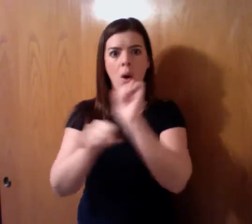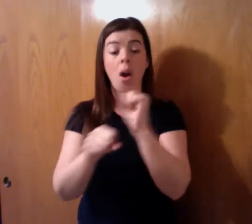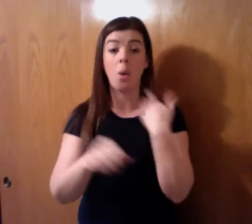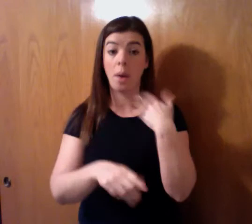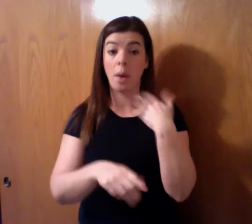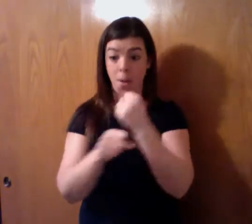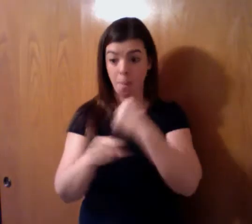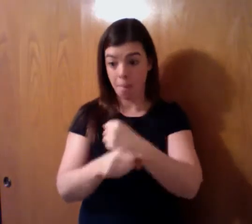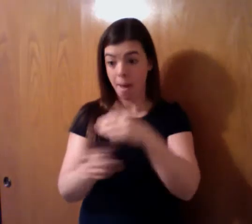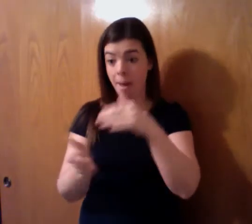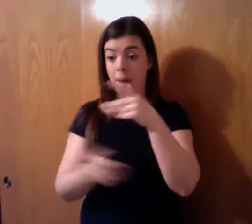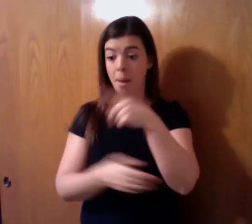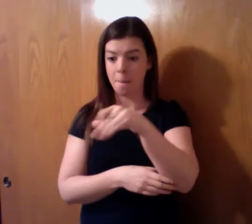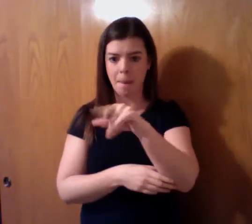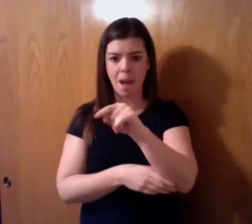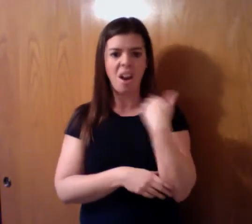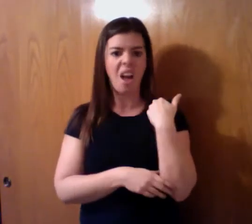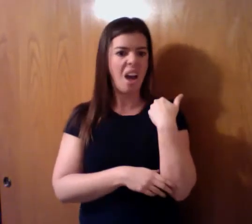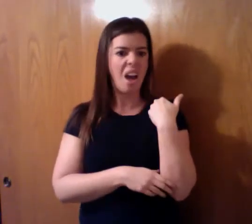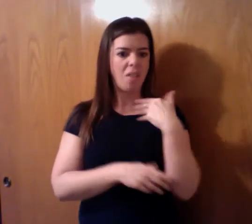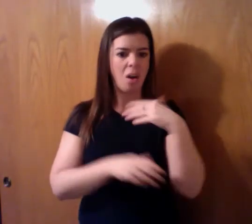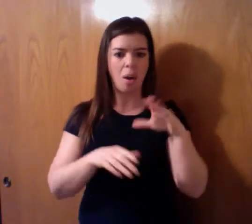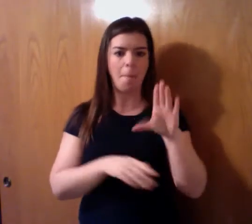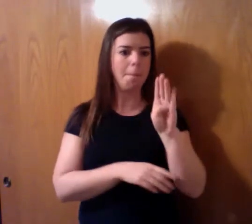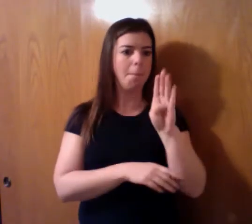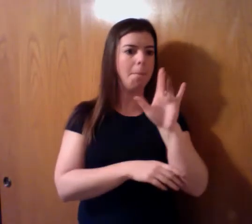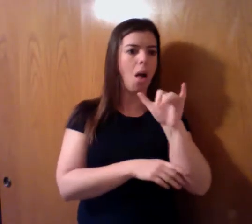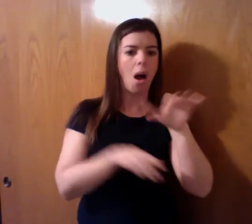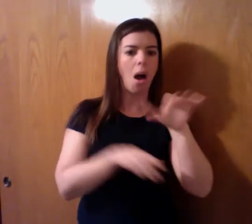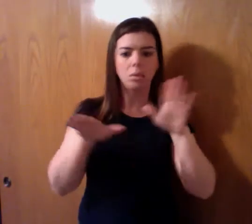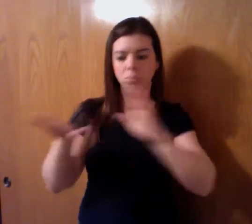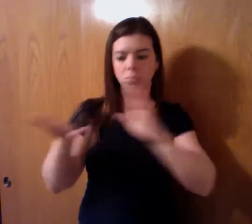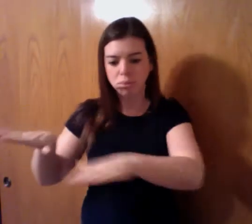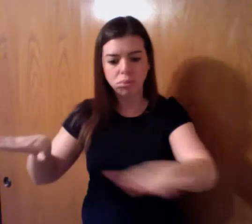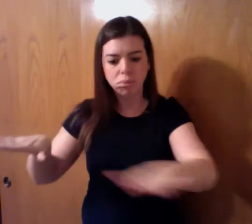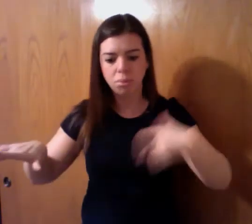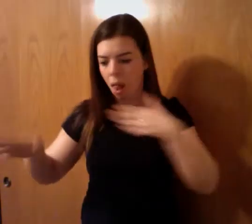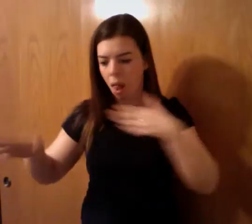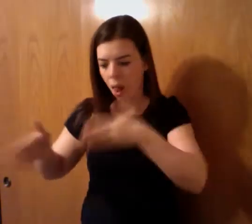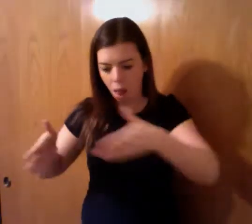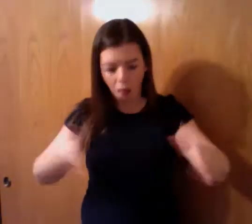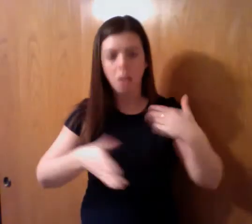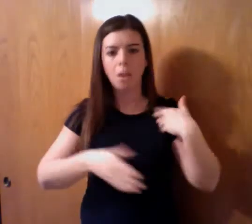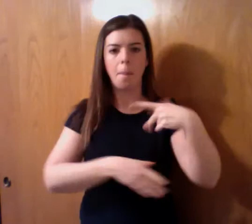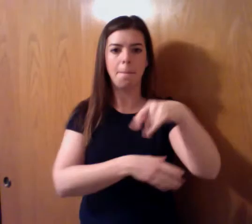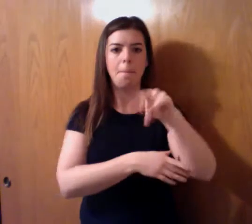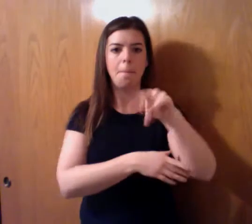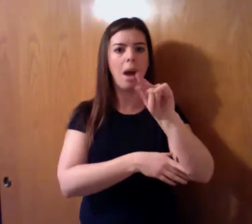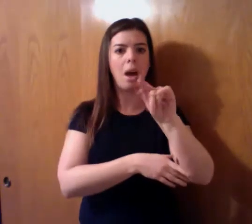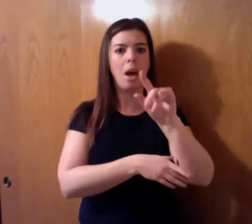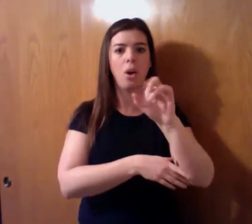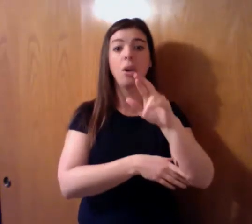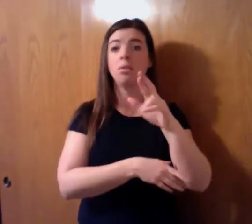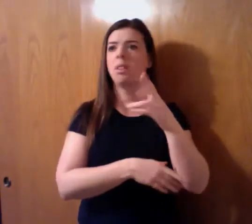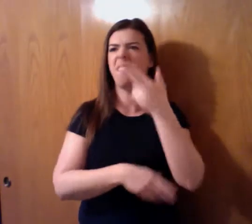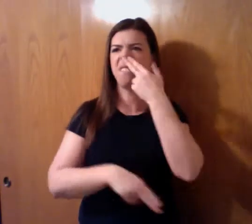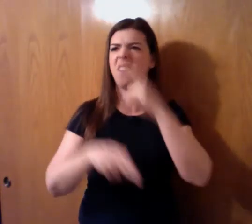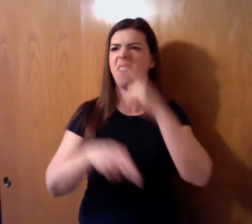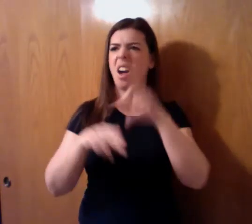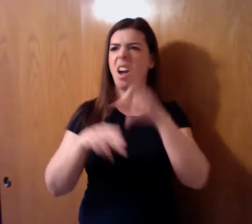to spread all these blocks on the floor and make all sorts of wonderful patterns. And that's great for you to do when you want to do that at recess. But this year we're going to do a little bit more